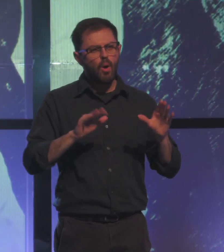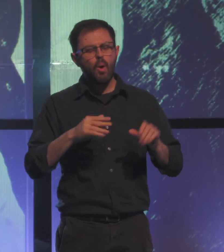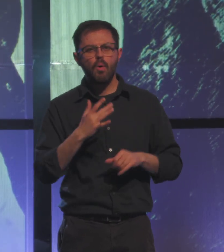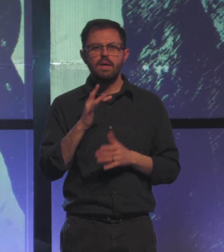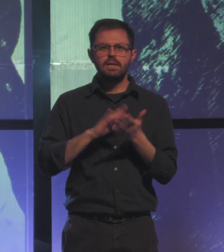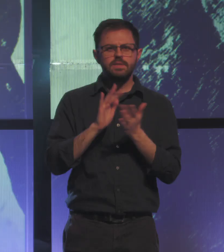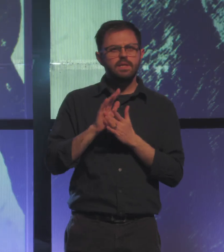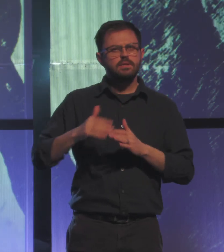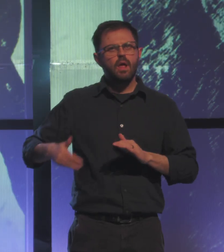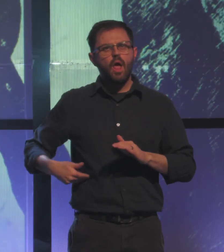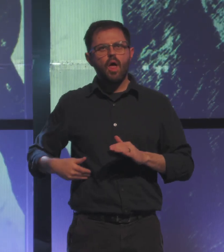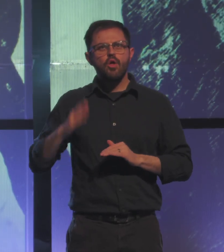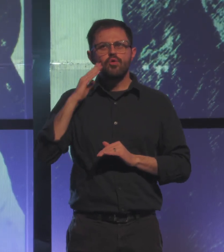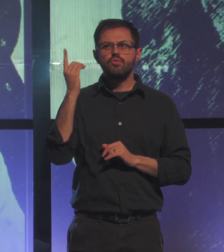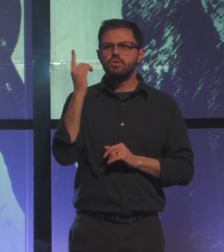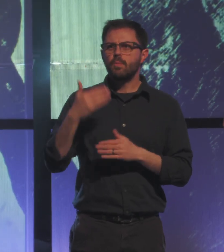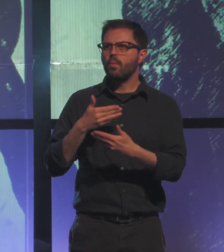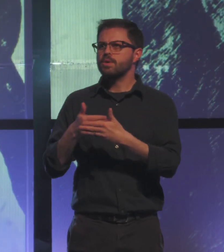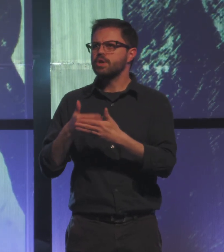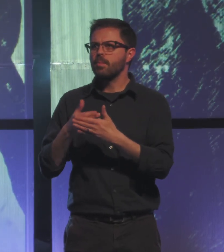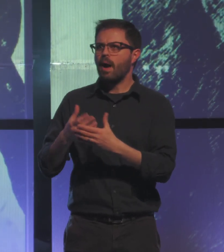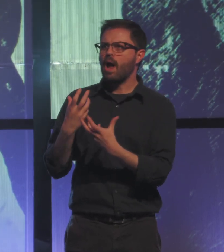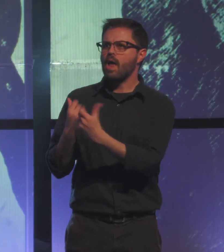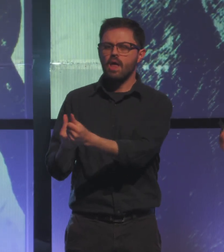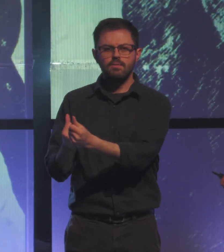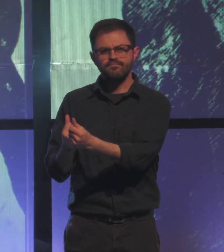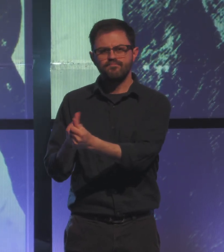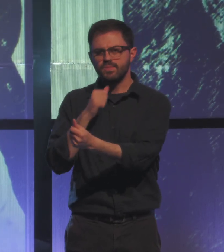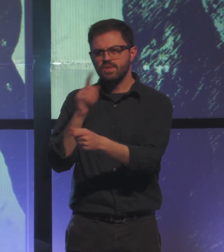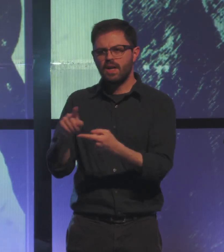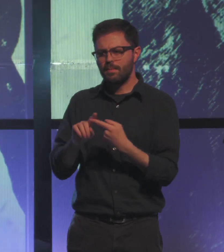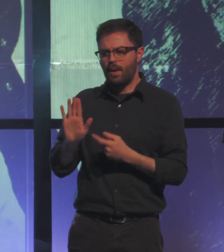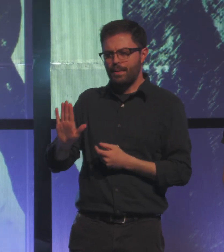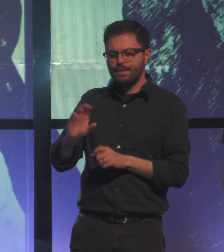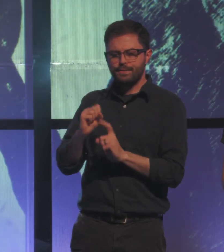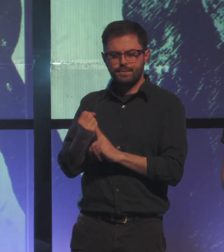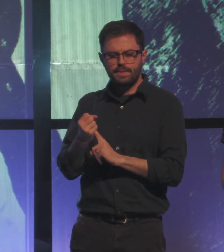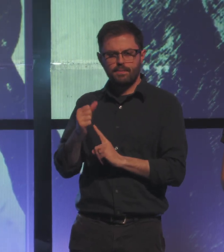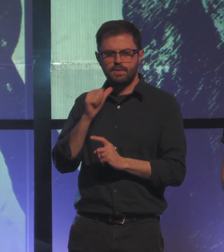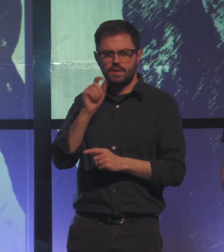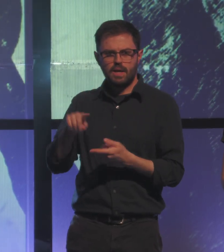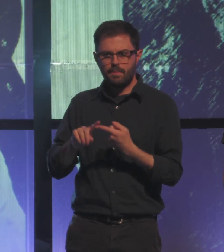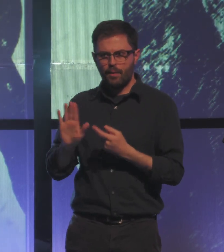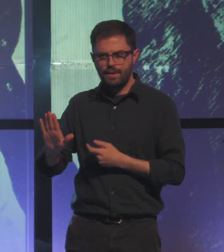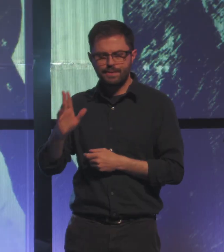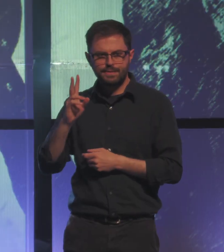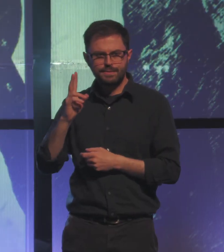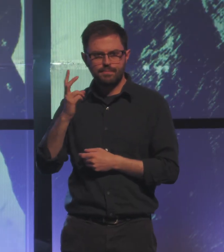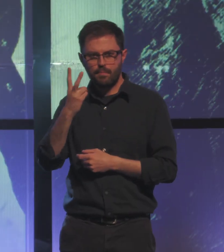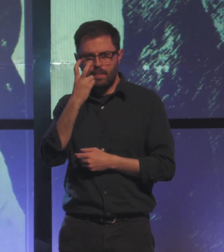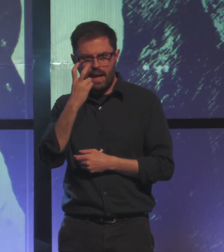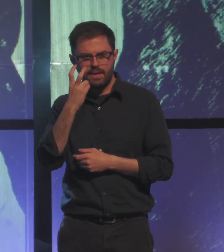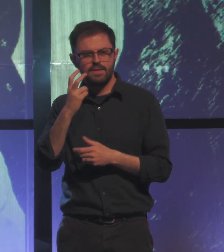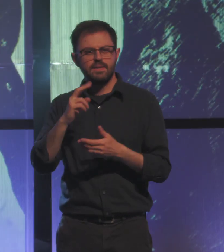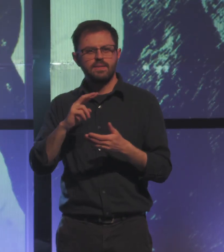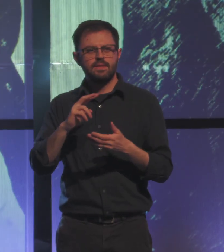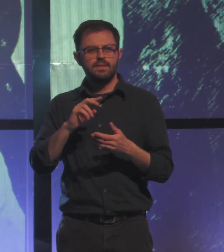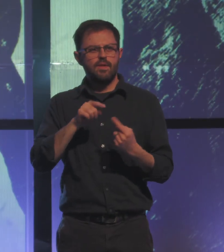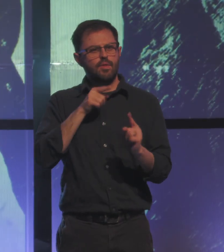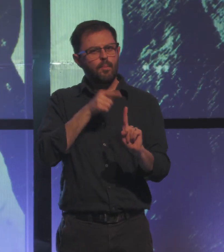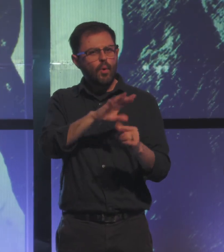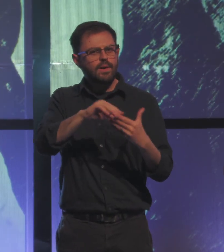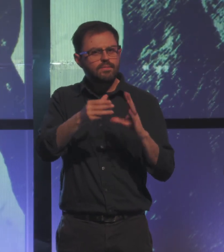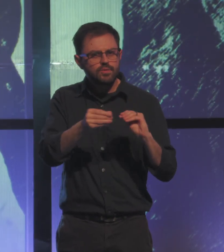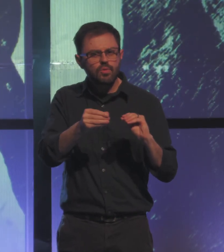wasn't just about his circumstances. It wasn't just about his sight. It was about giving dignity. It was